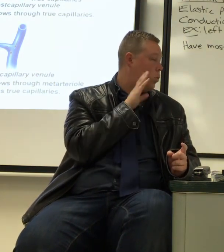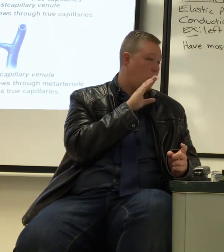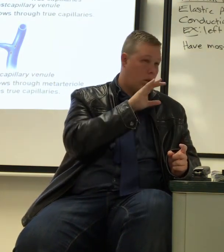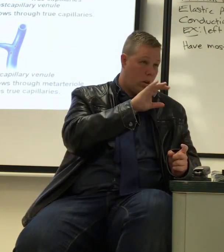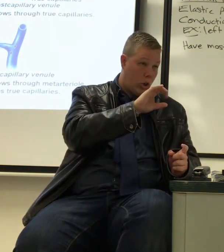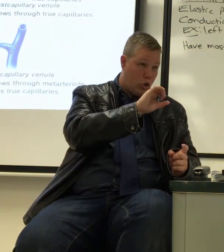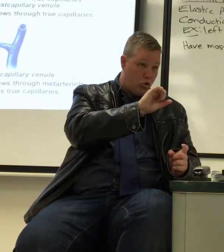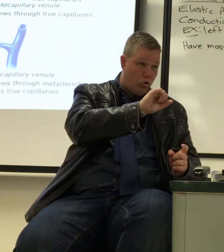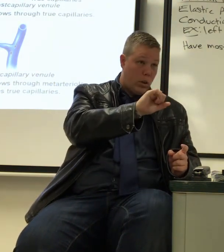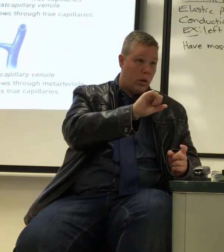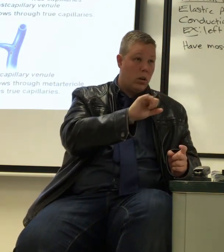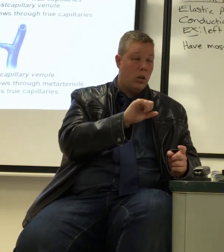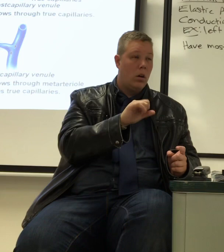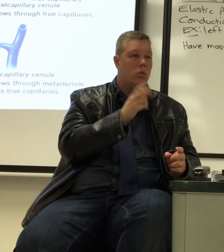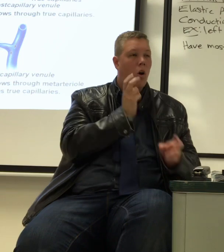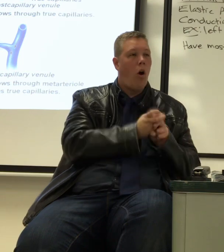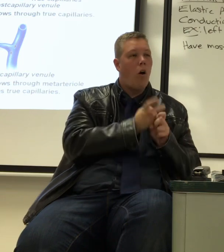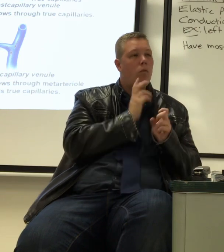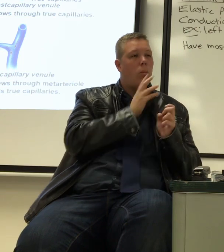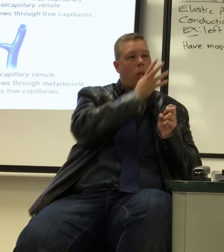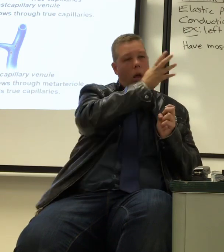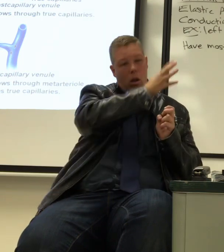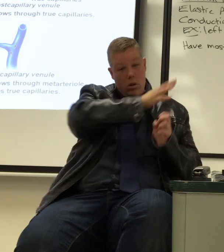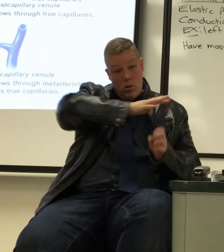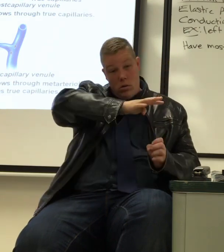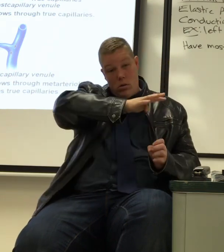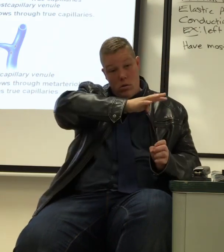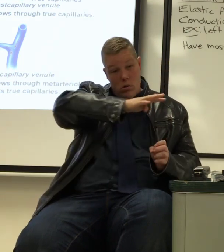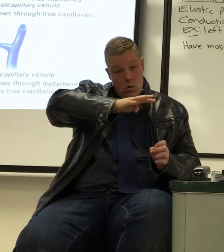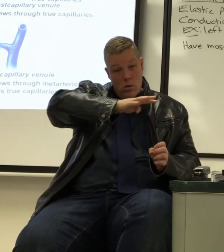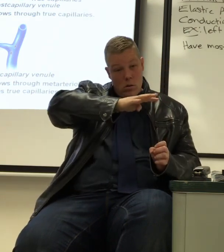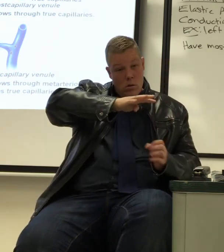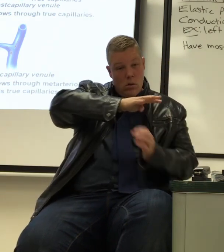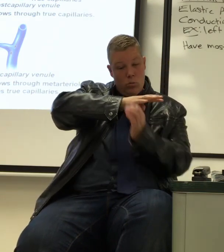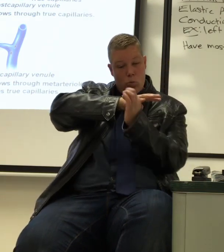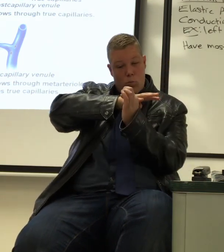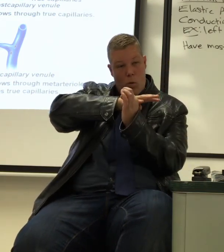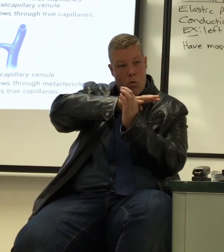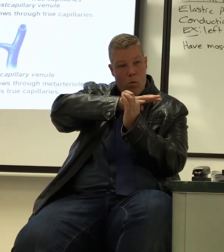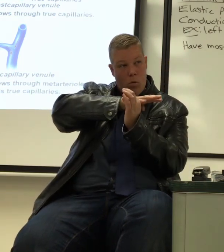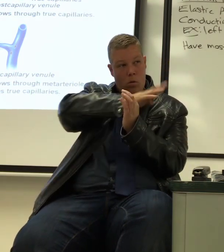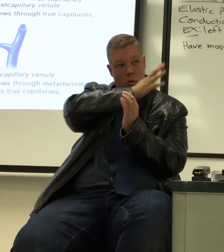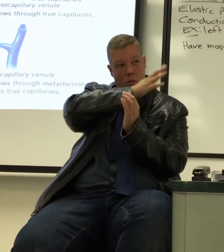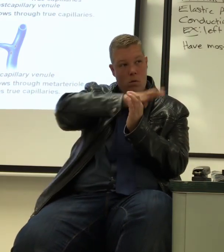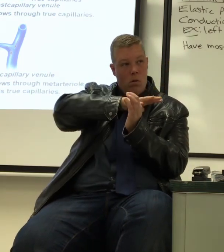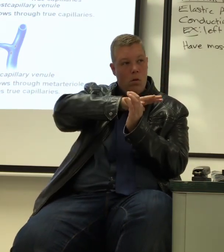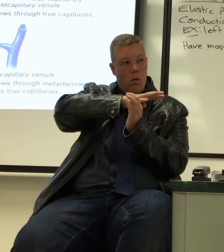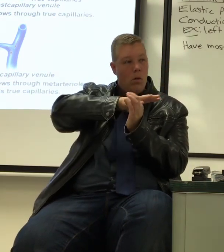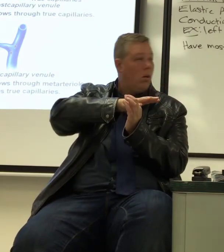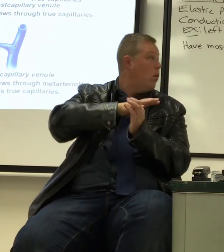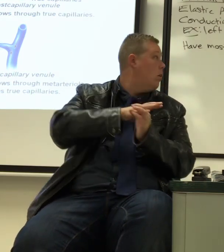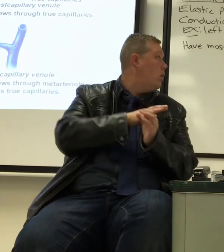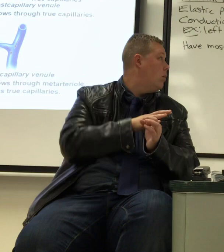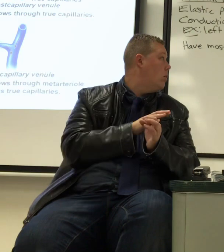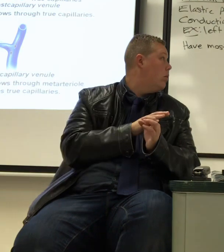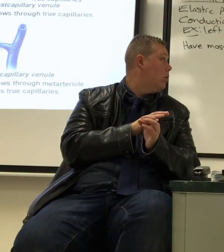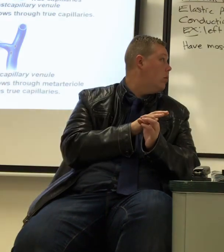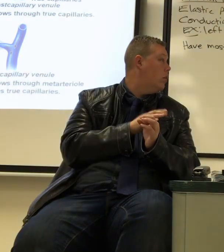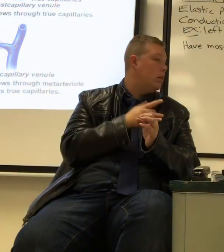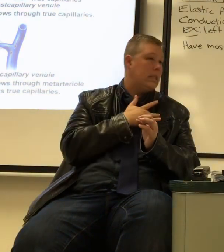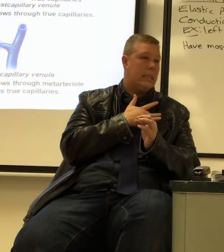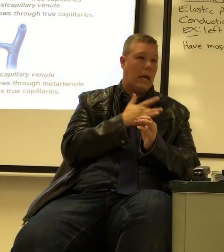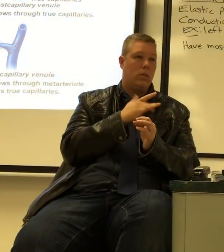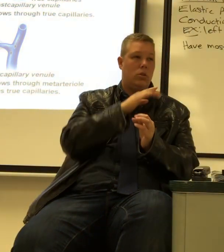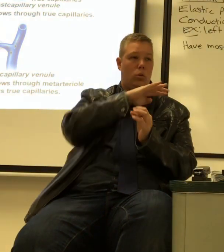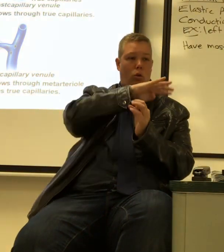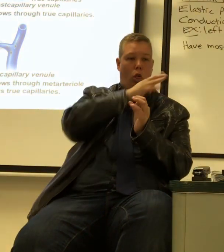difficult for blood to flow through there if this is the arterial. So blood tends to stay in the